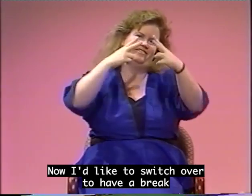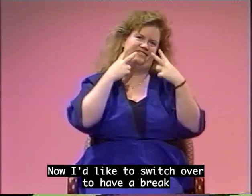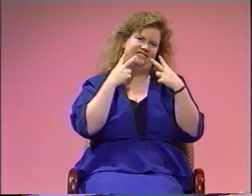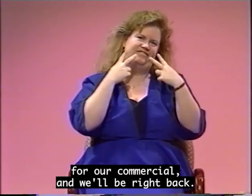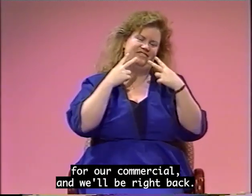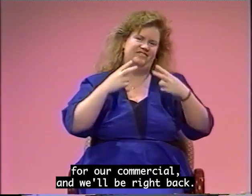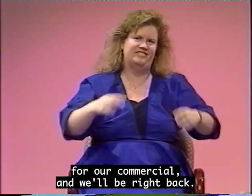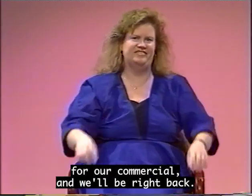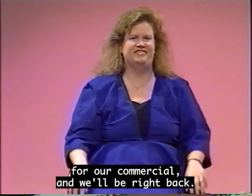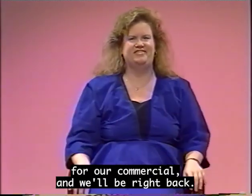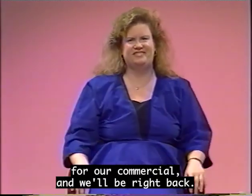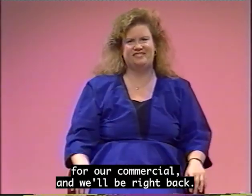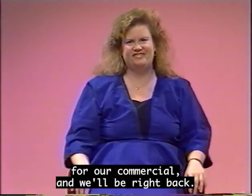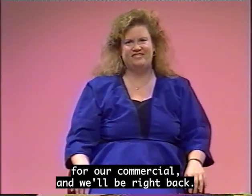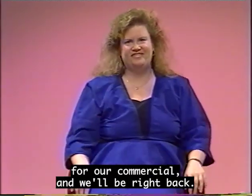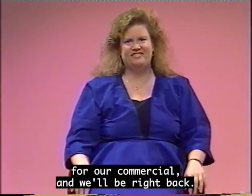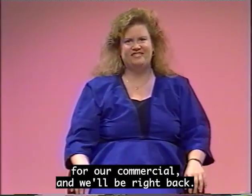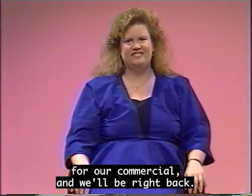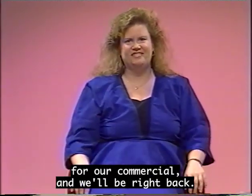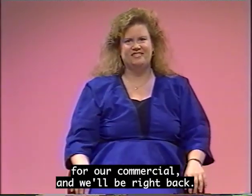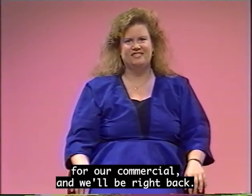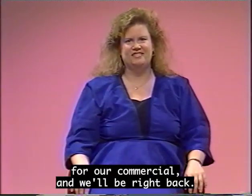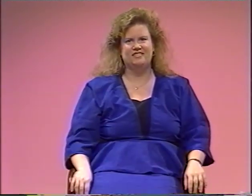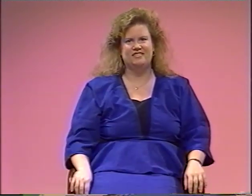a break from our commercial, and we'll be right back.